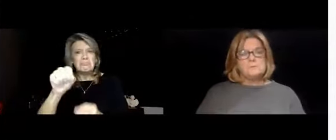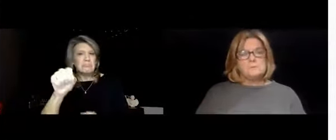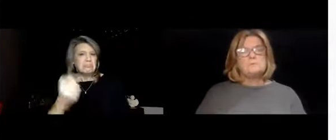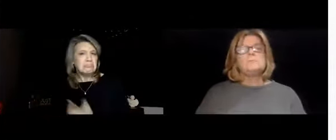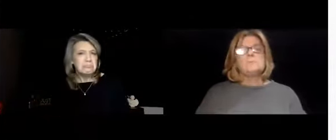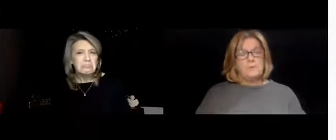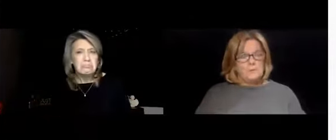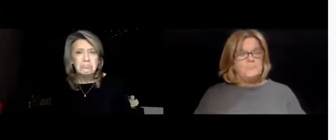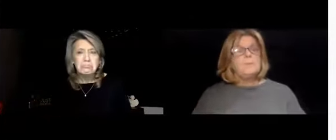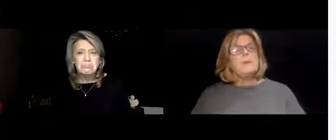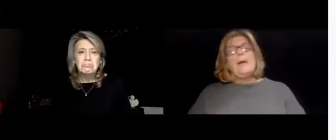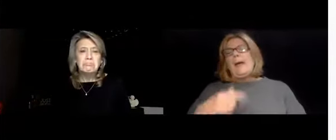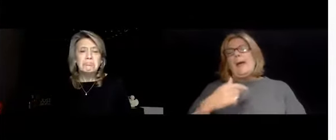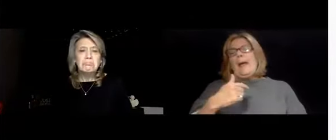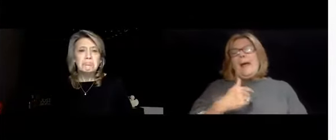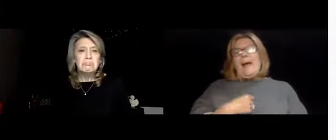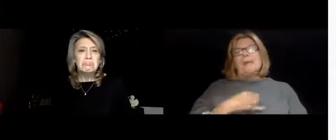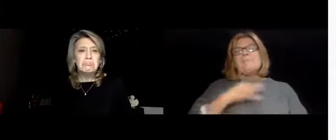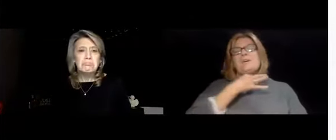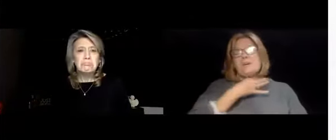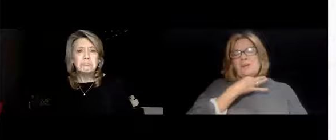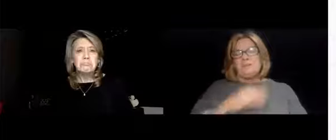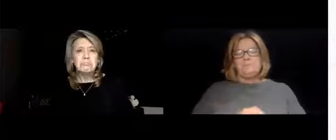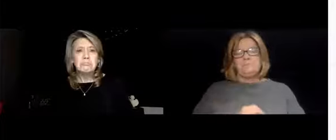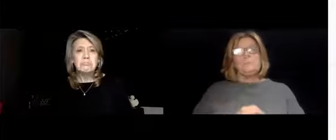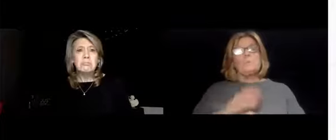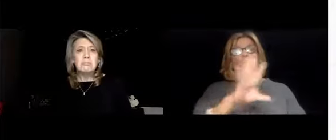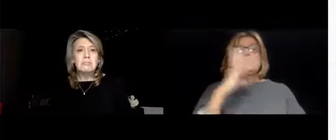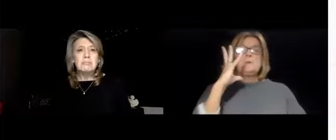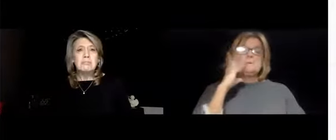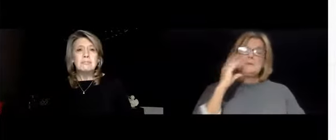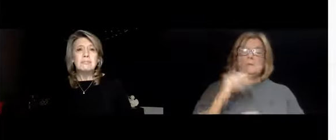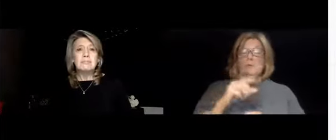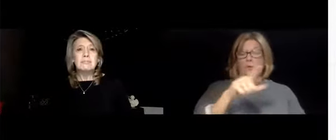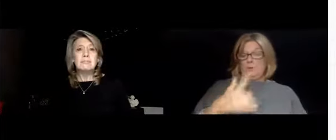stay and interpret those as well.